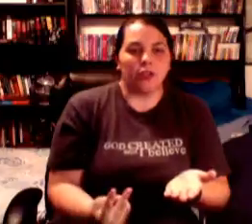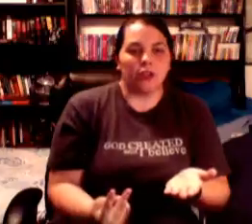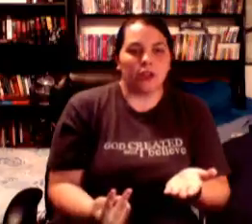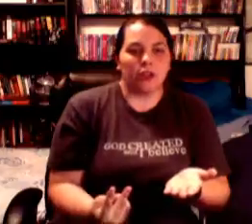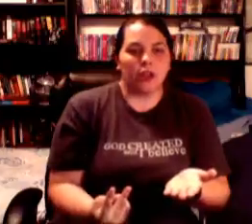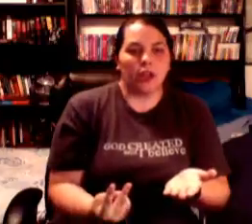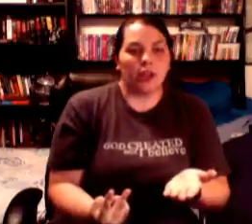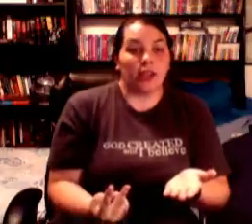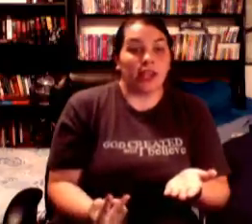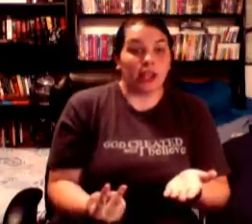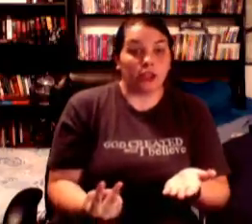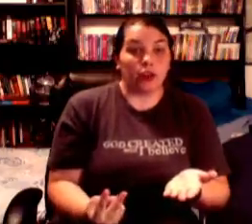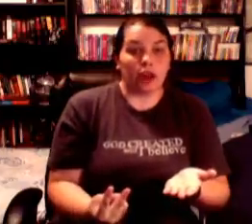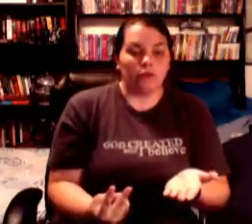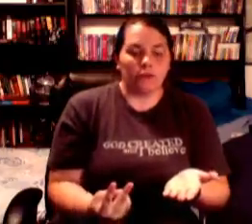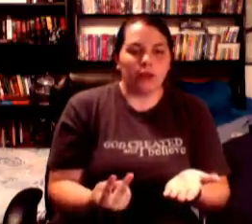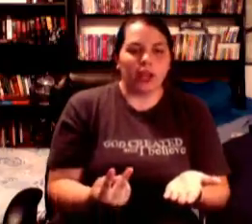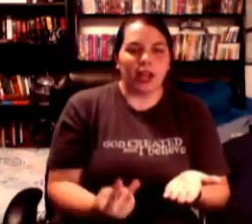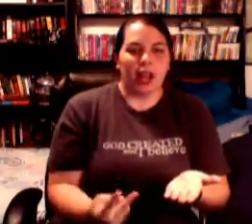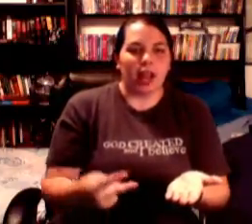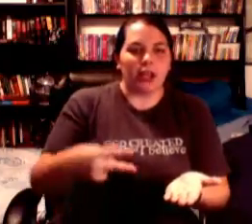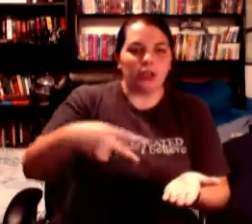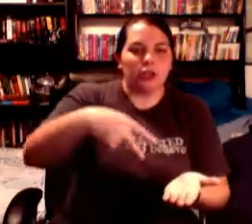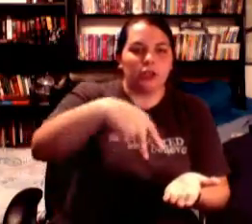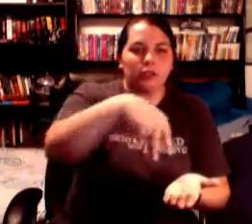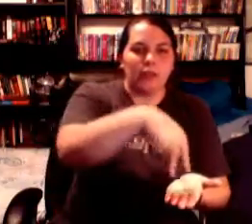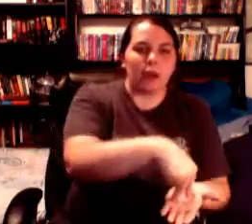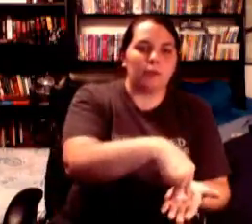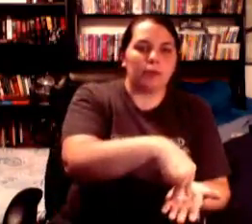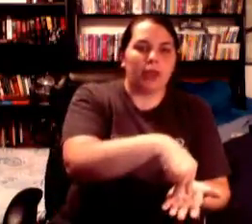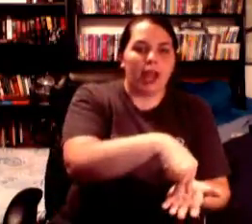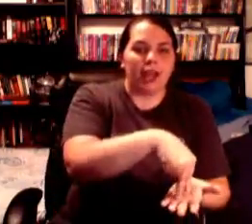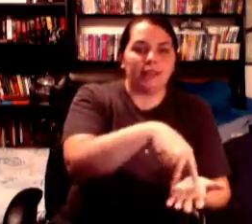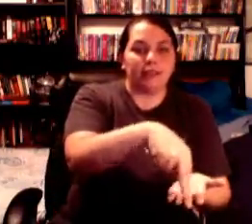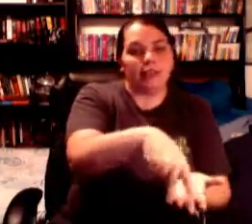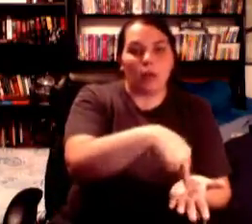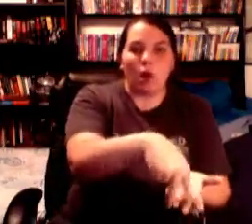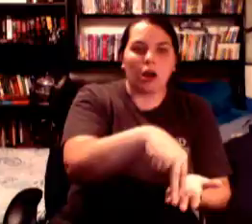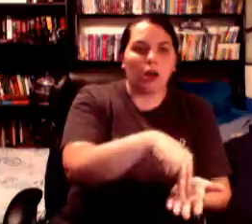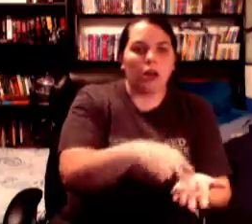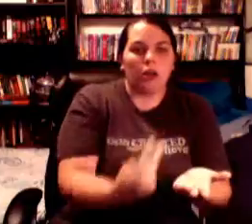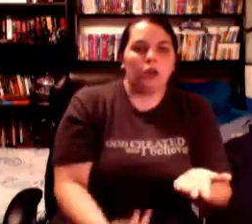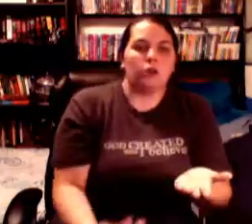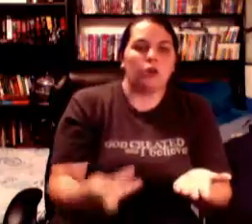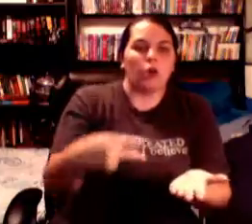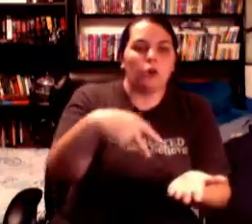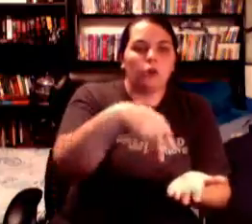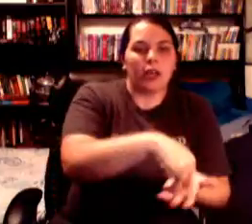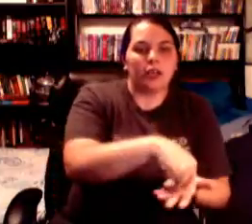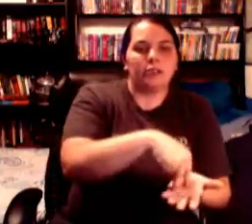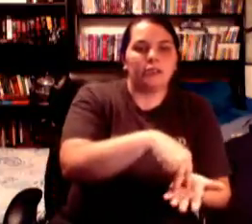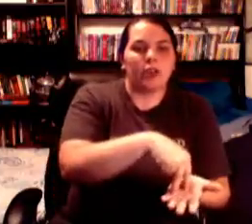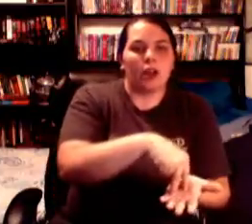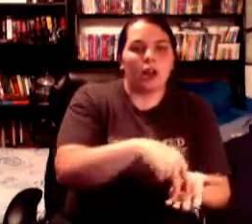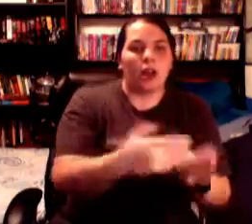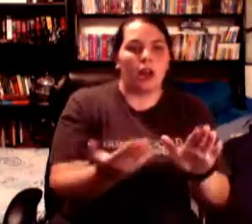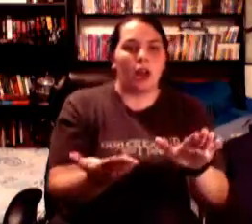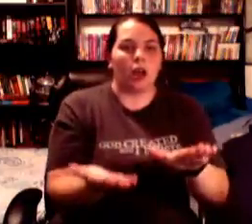here in the grave and came up and can now walk. So raised up